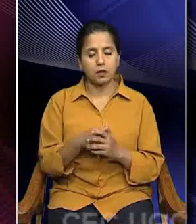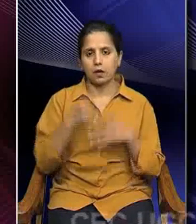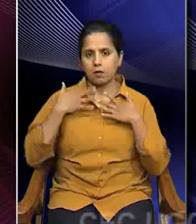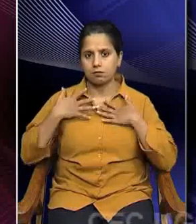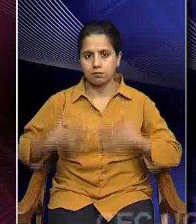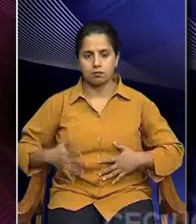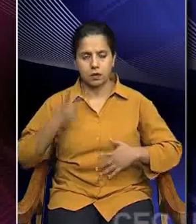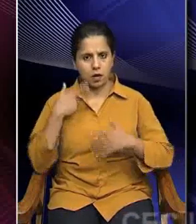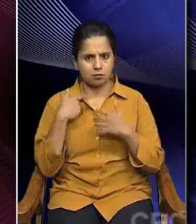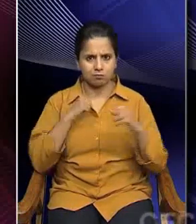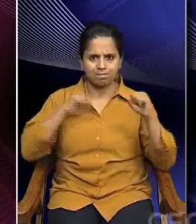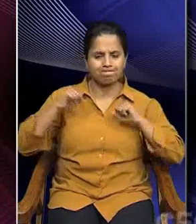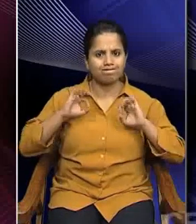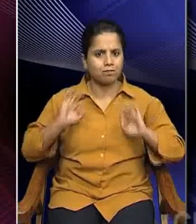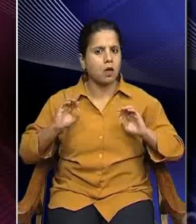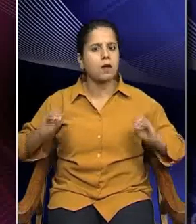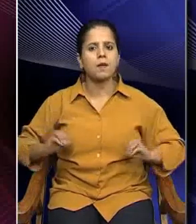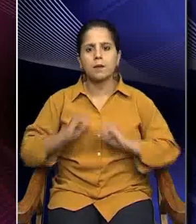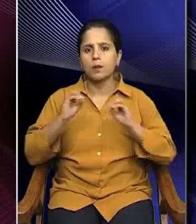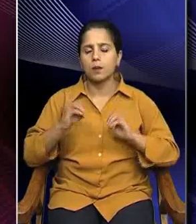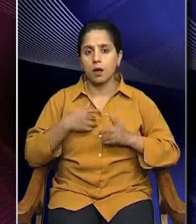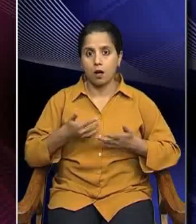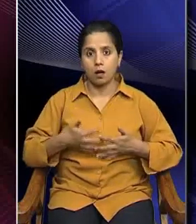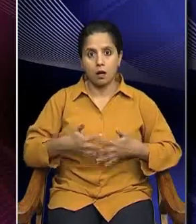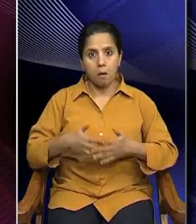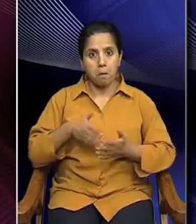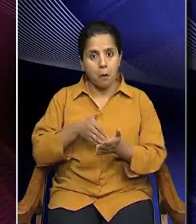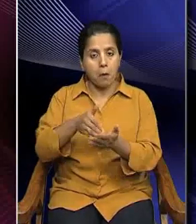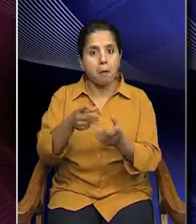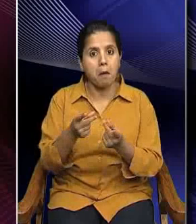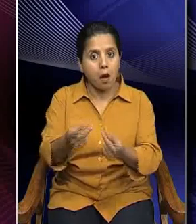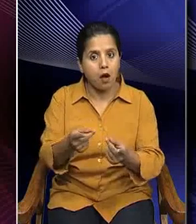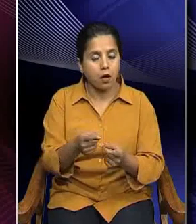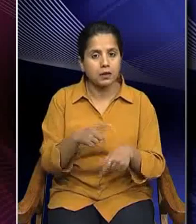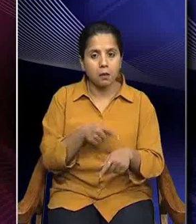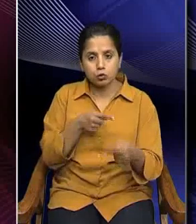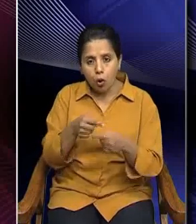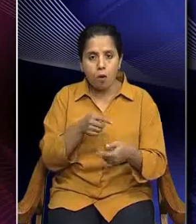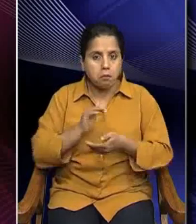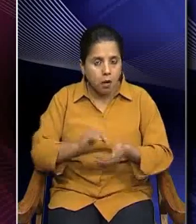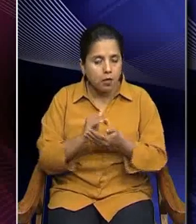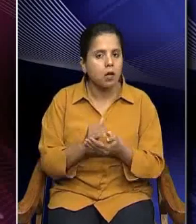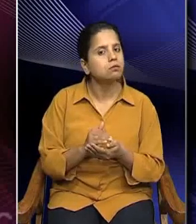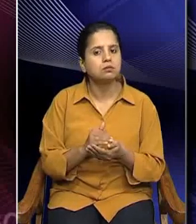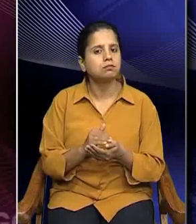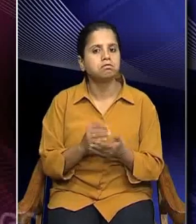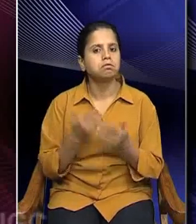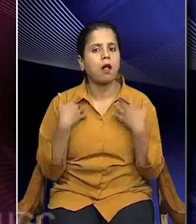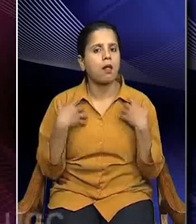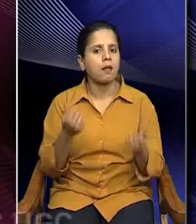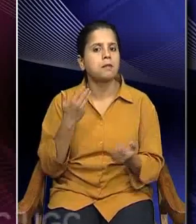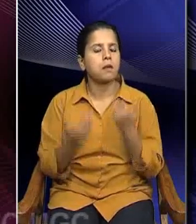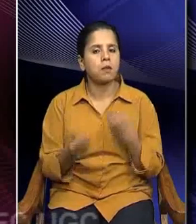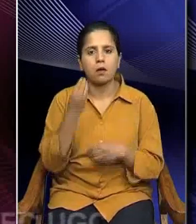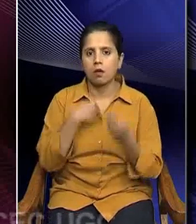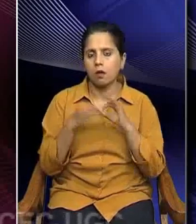physically capable enough to bear regular childbearing at such a small span of time, which means that the health and